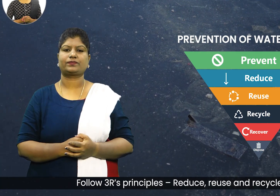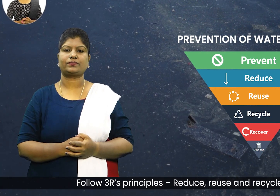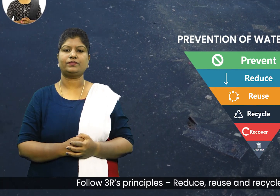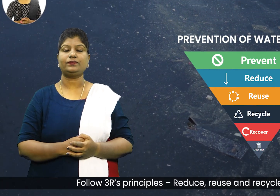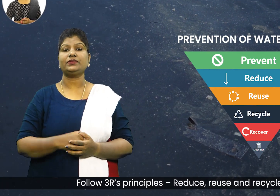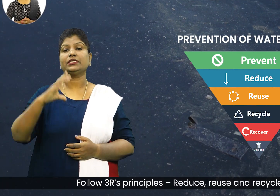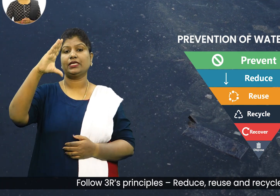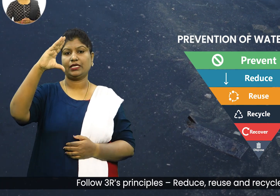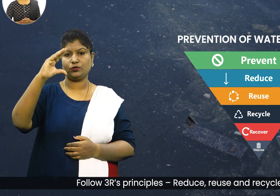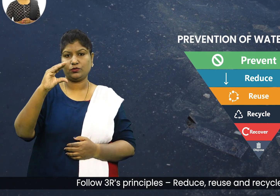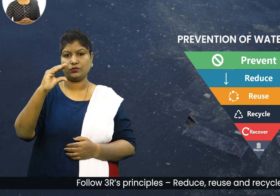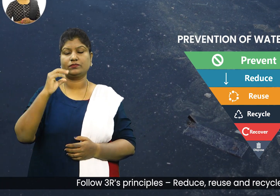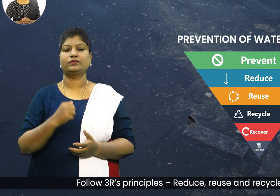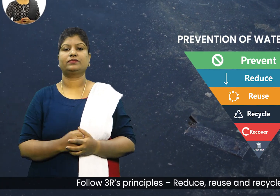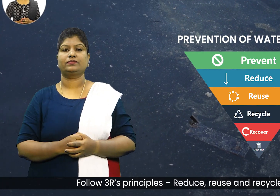Reduce,